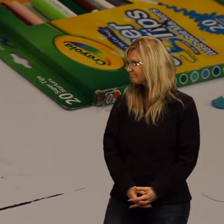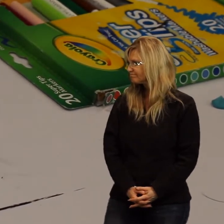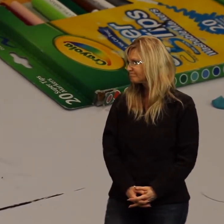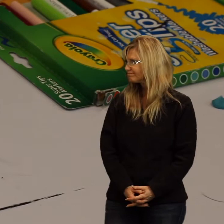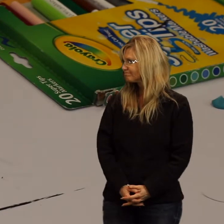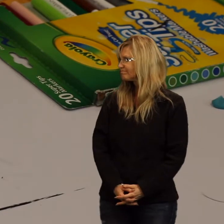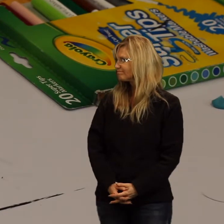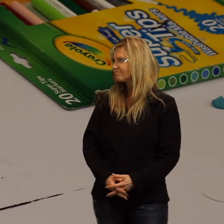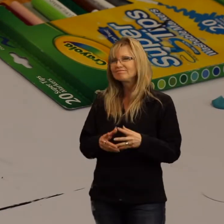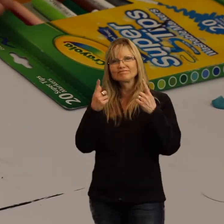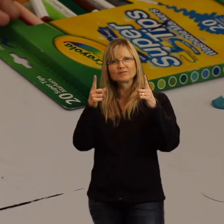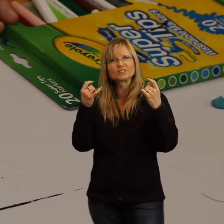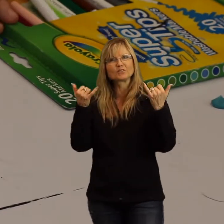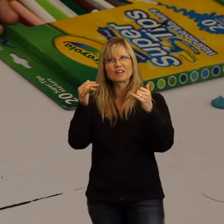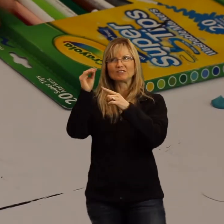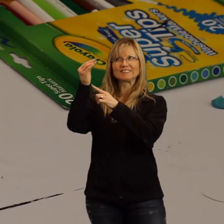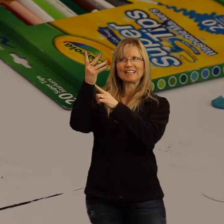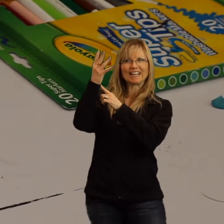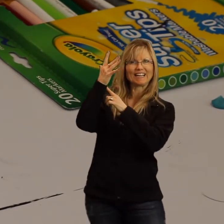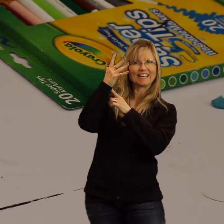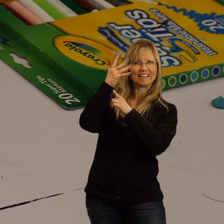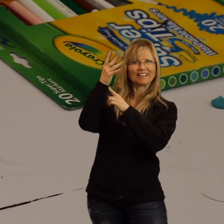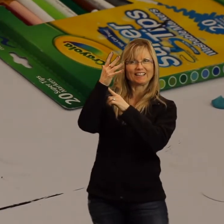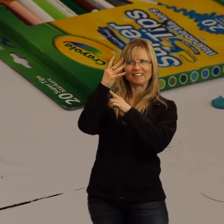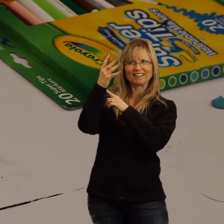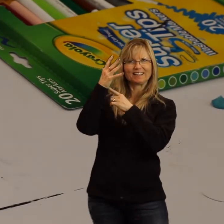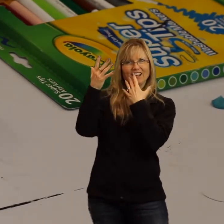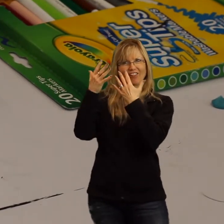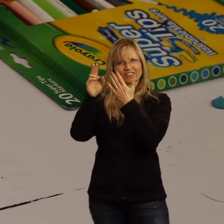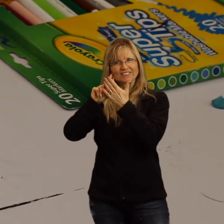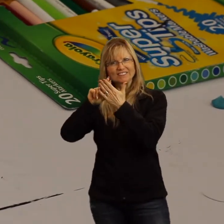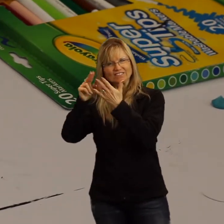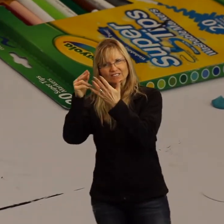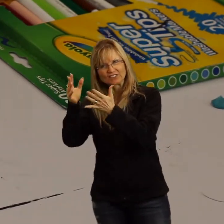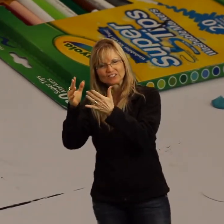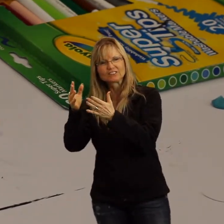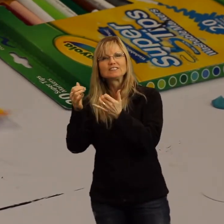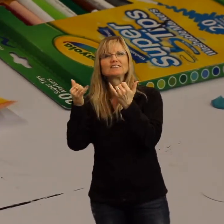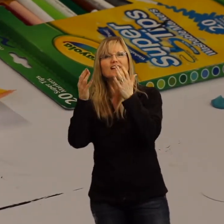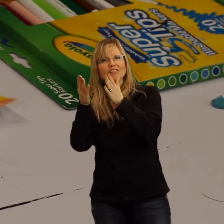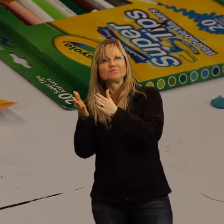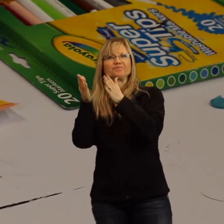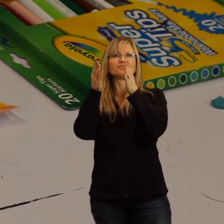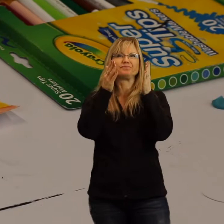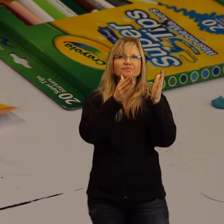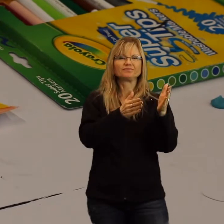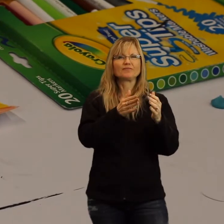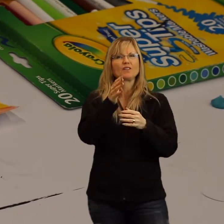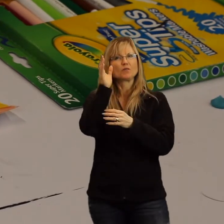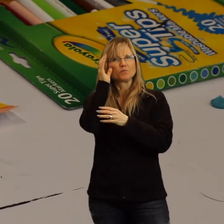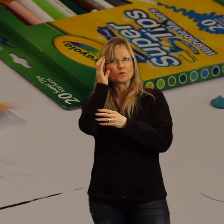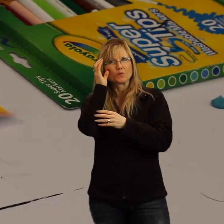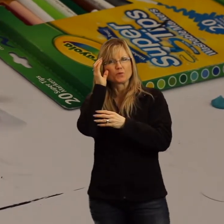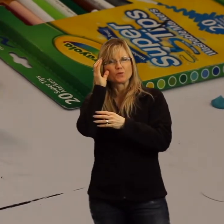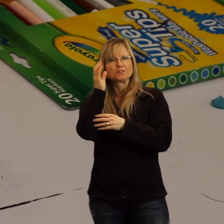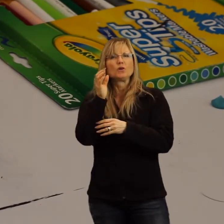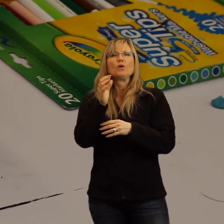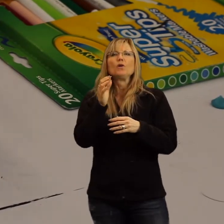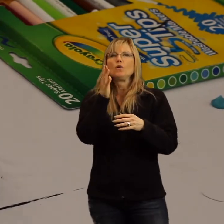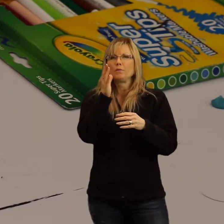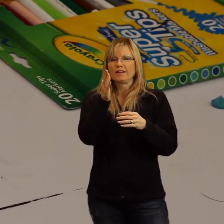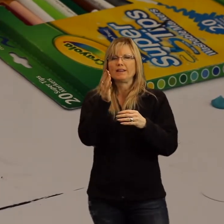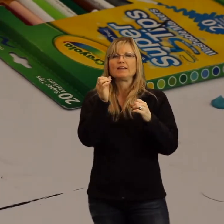Perfect. So now you have your sunny side. And now we'll do our moon side. So it'll be cool